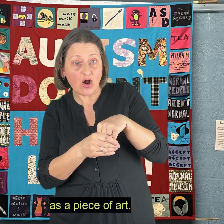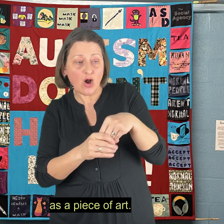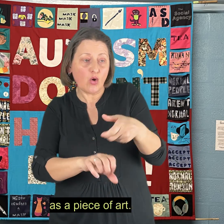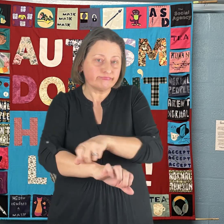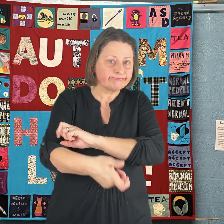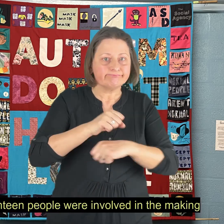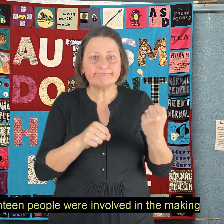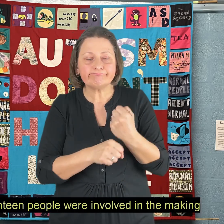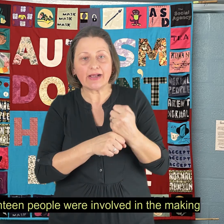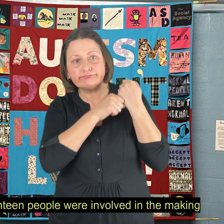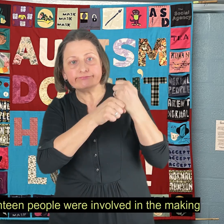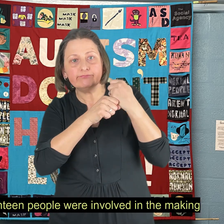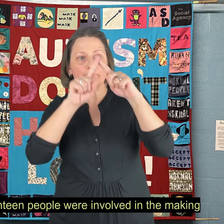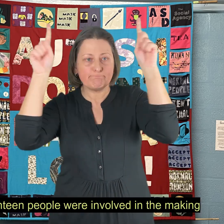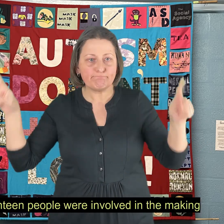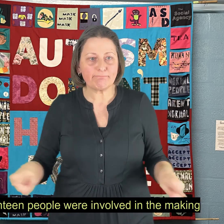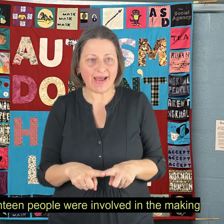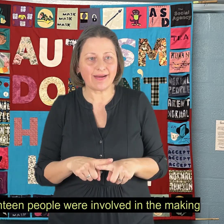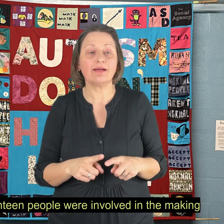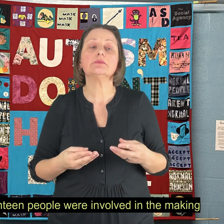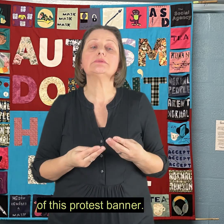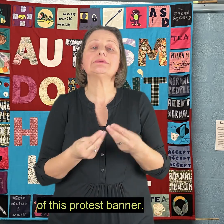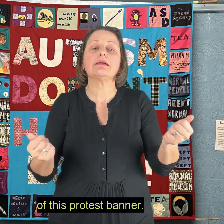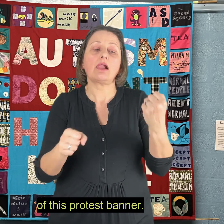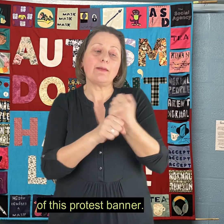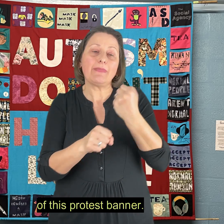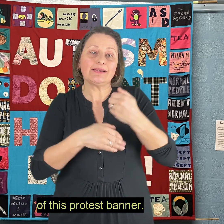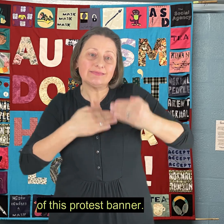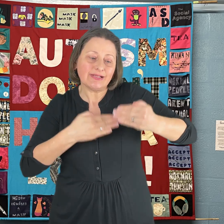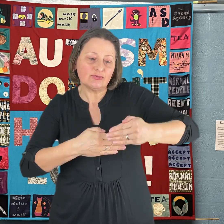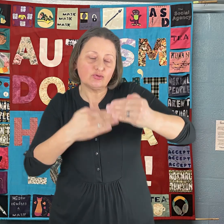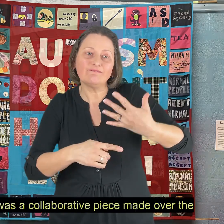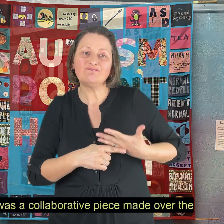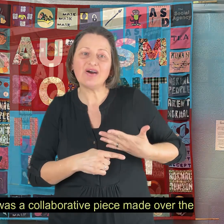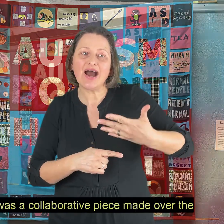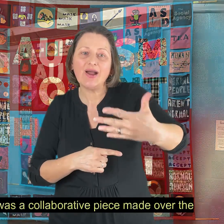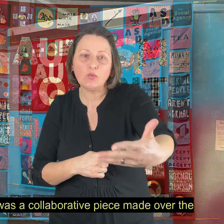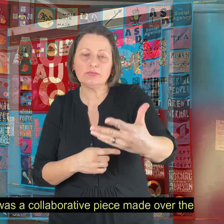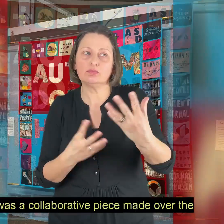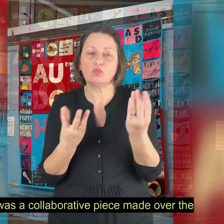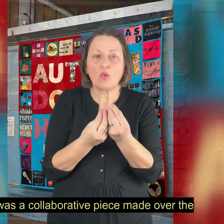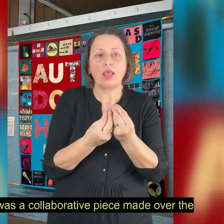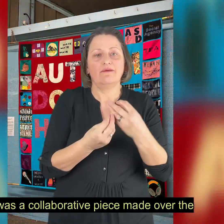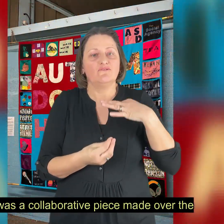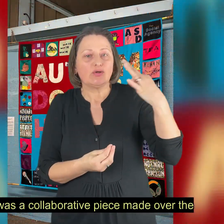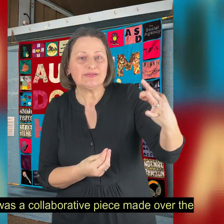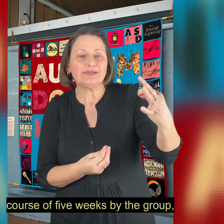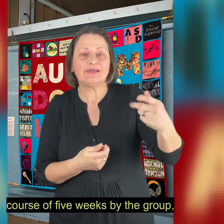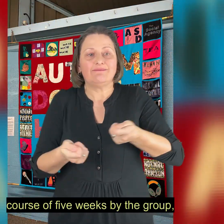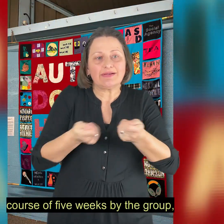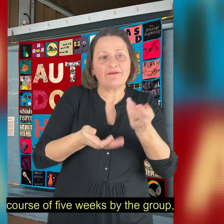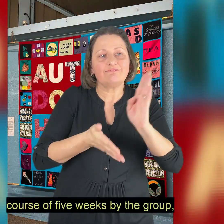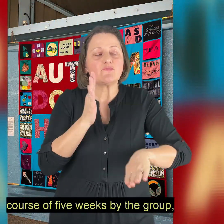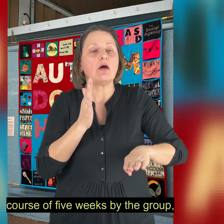of art. 18 people were involved in the making of this protest banner. It was a collaborative piece made over the